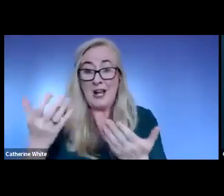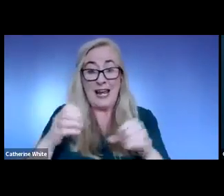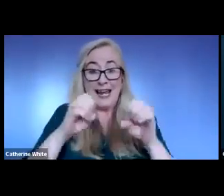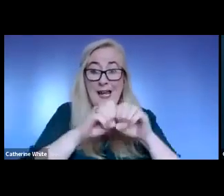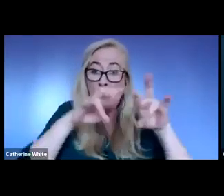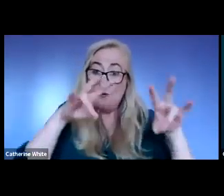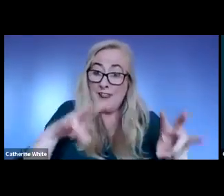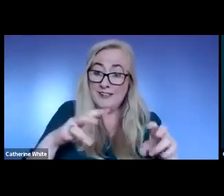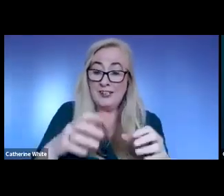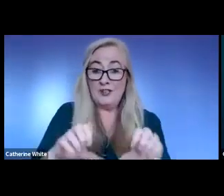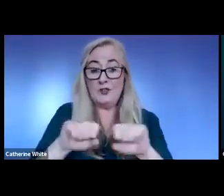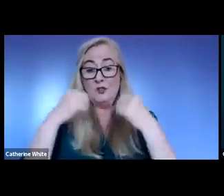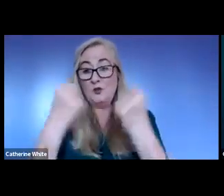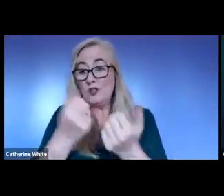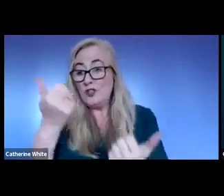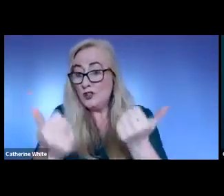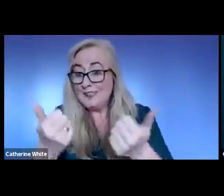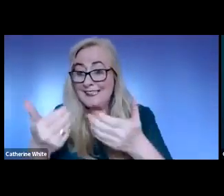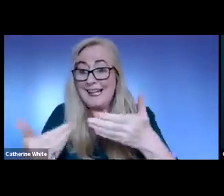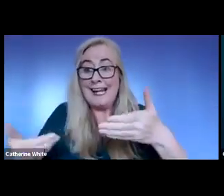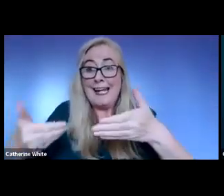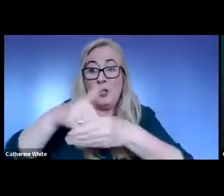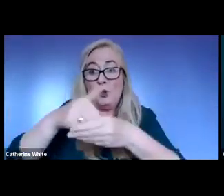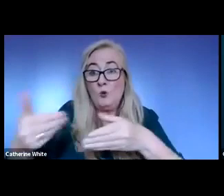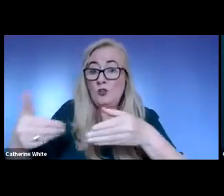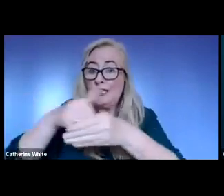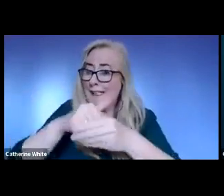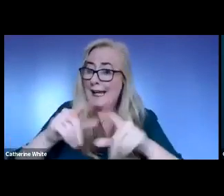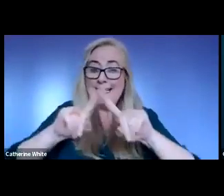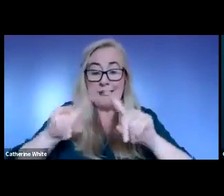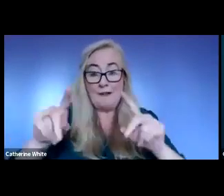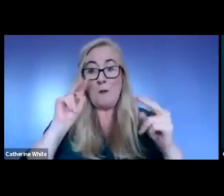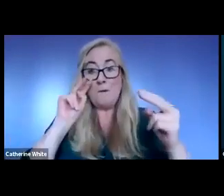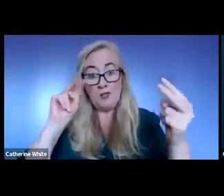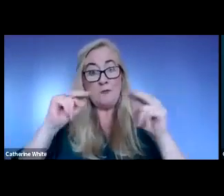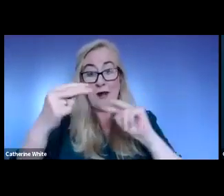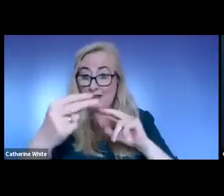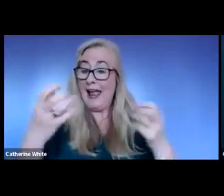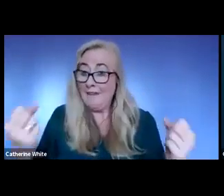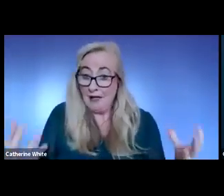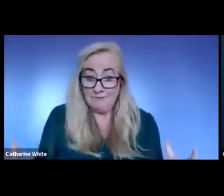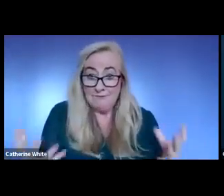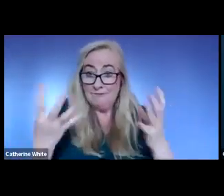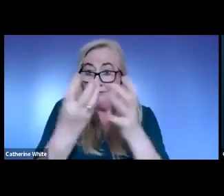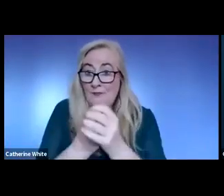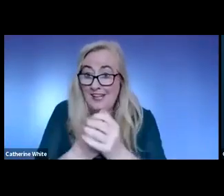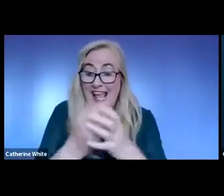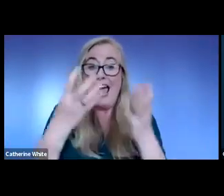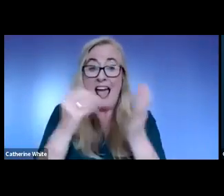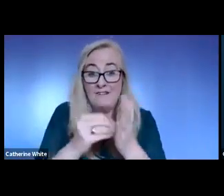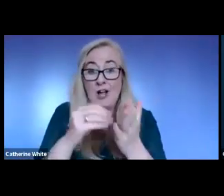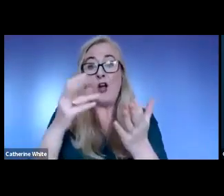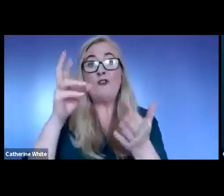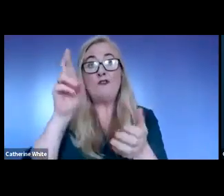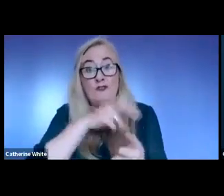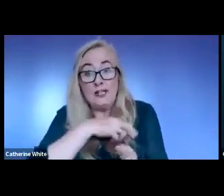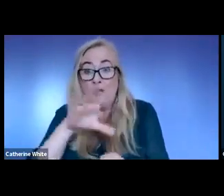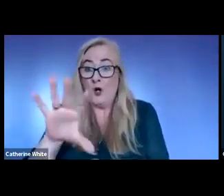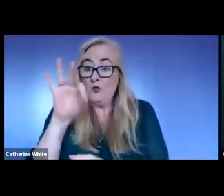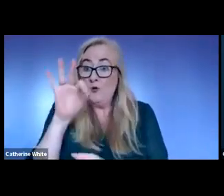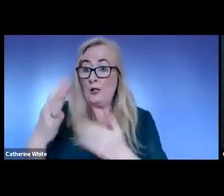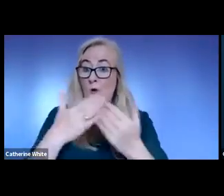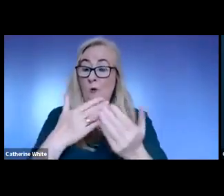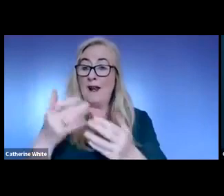equity, social justice, inclusion. All of these different perspectives align together with a real alternative to what our school system could look